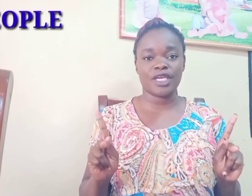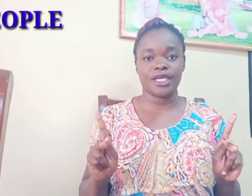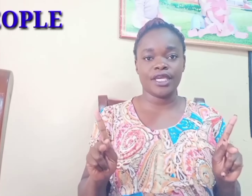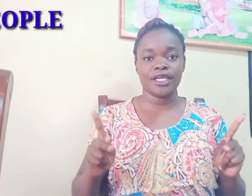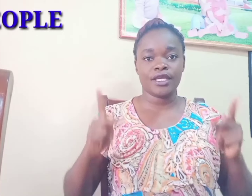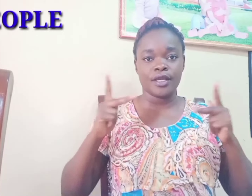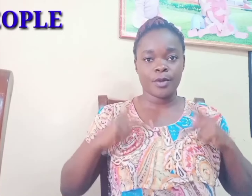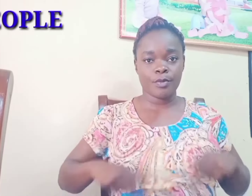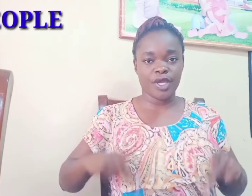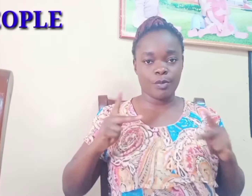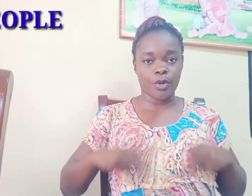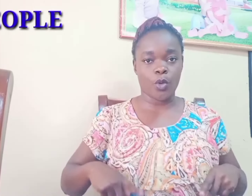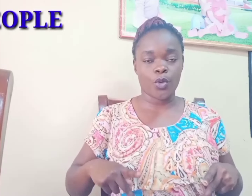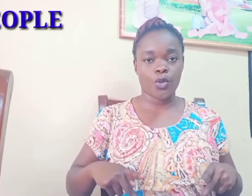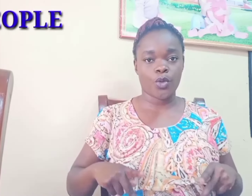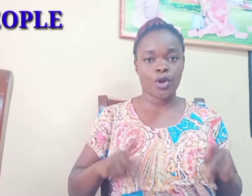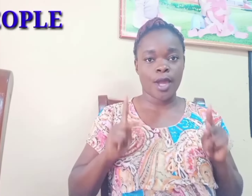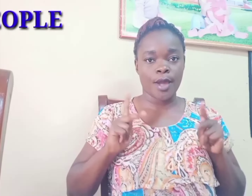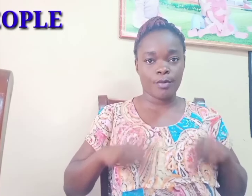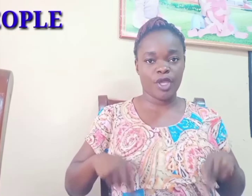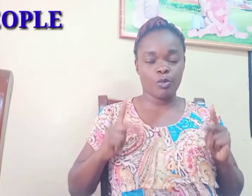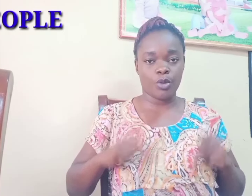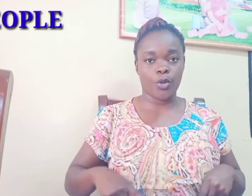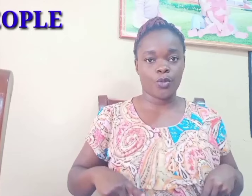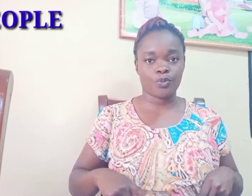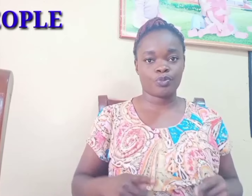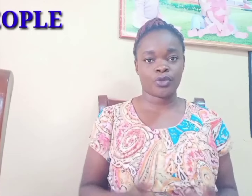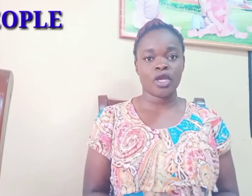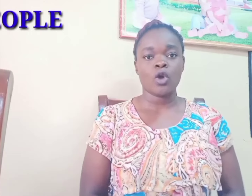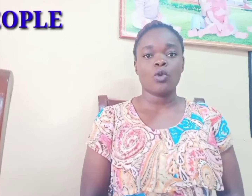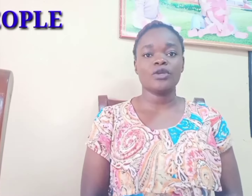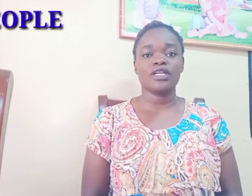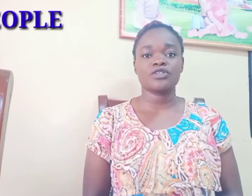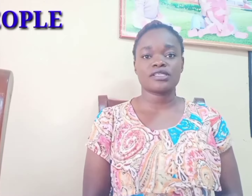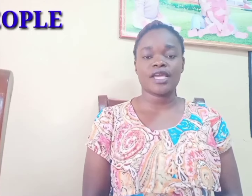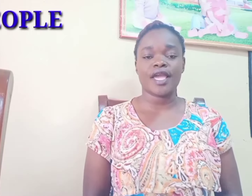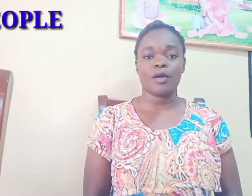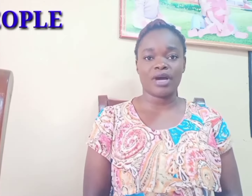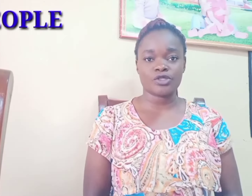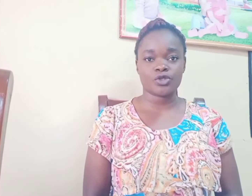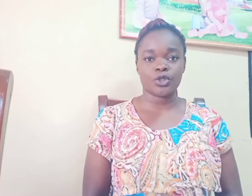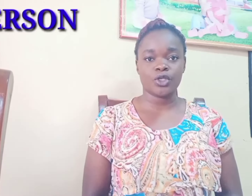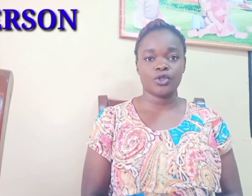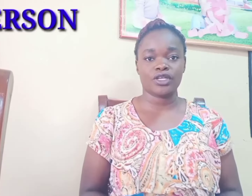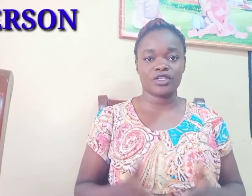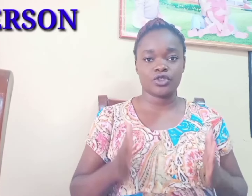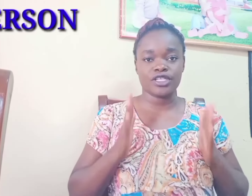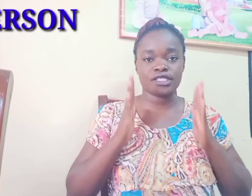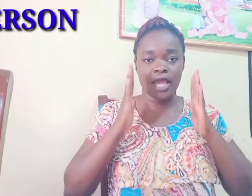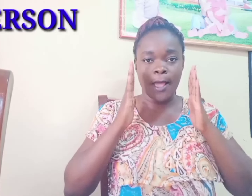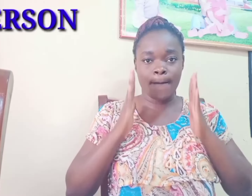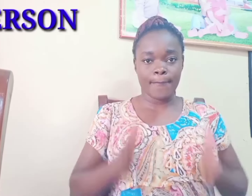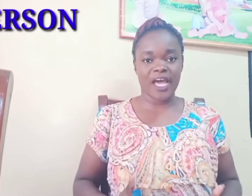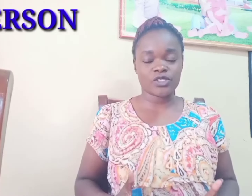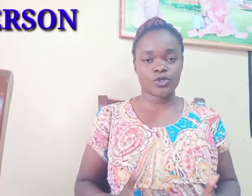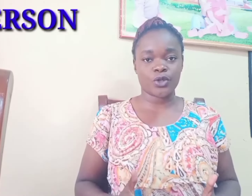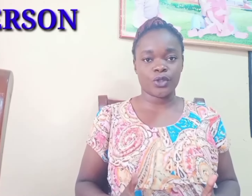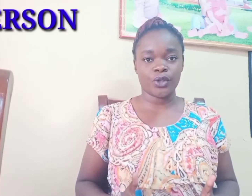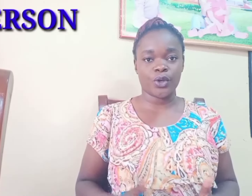speak people, people. When you want to say a person, you can do it person